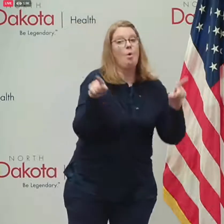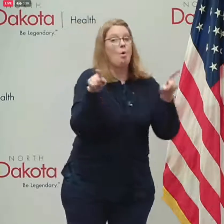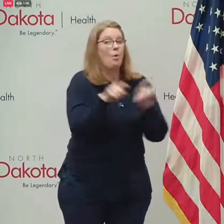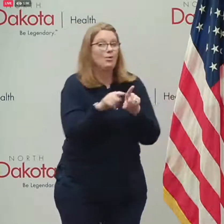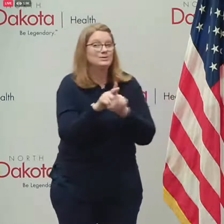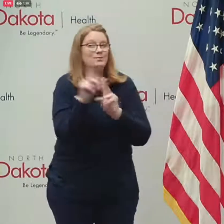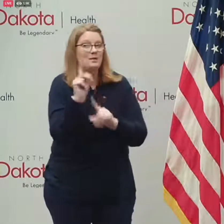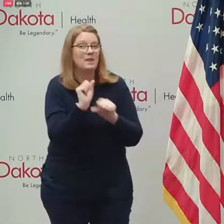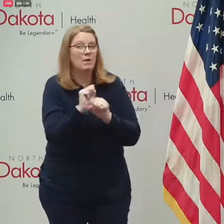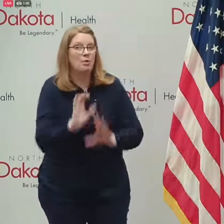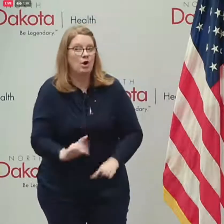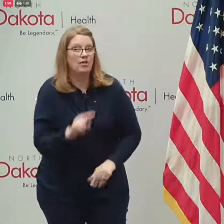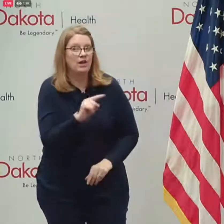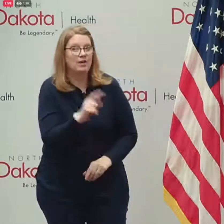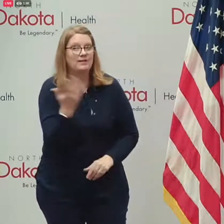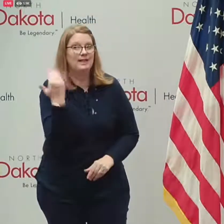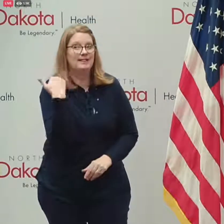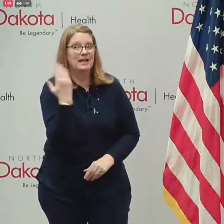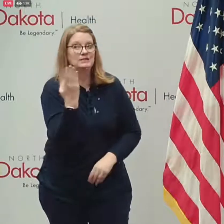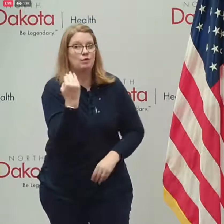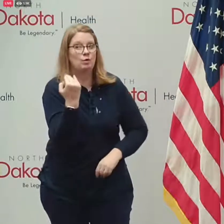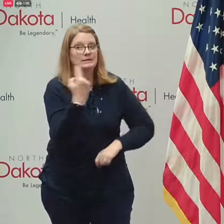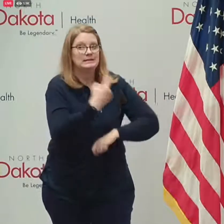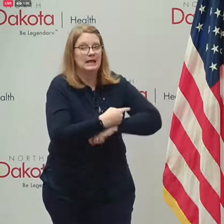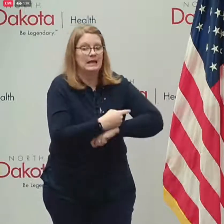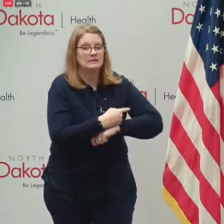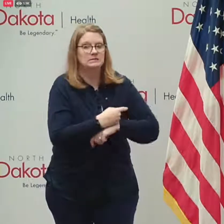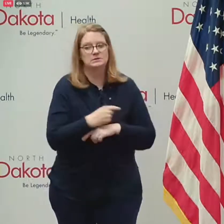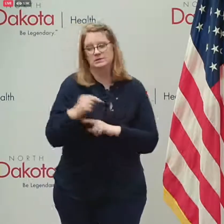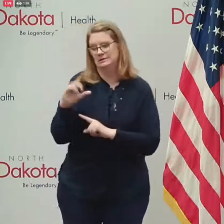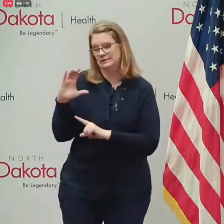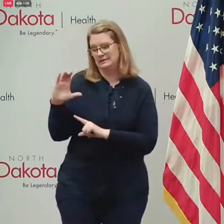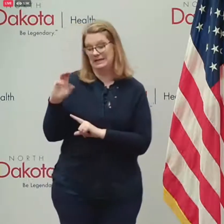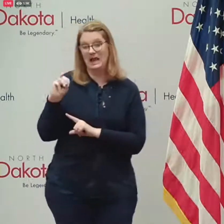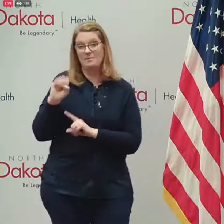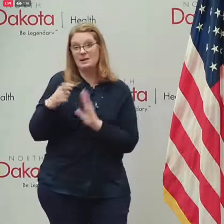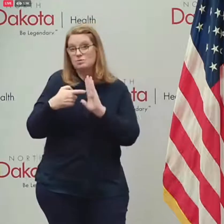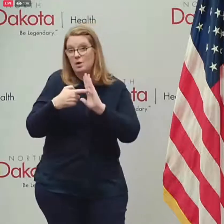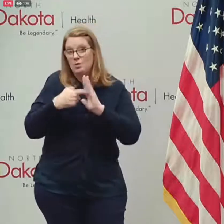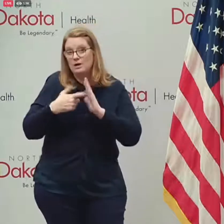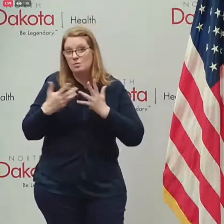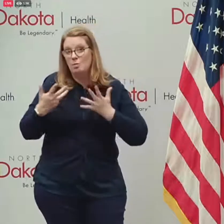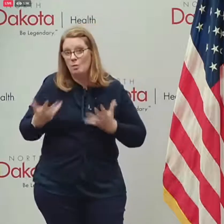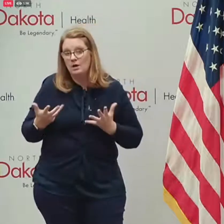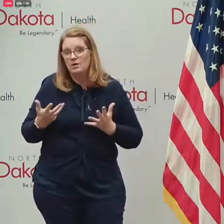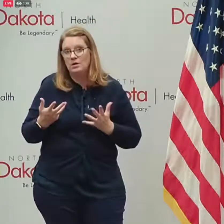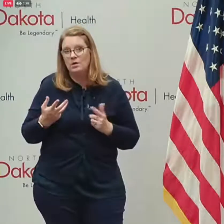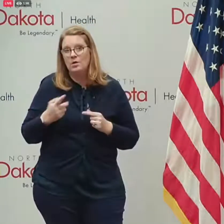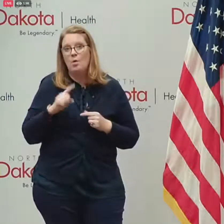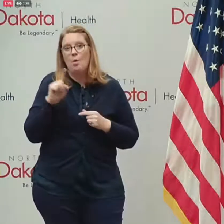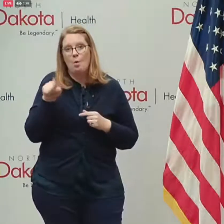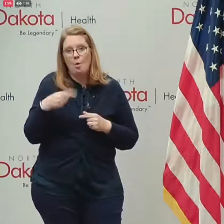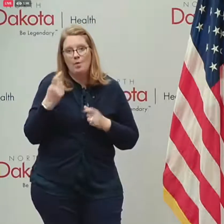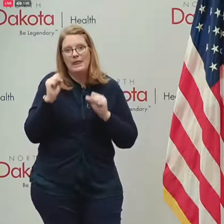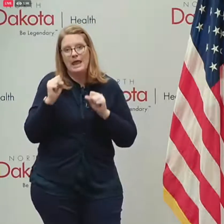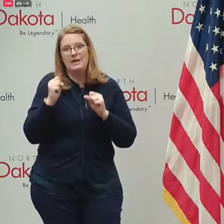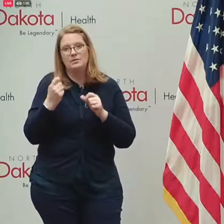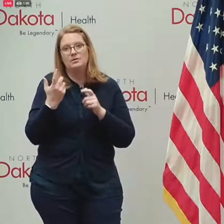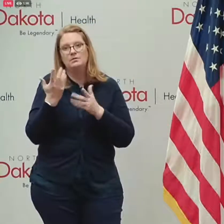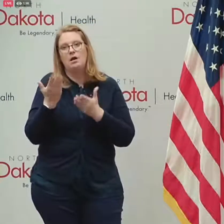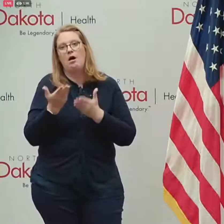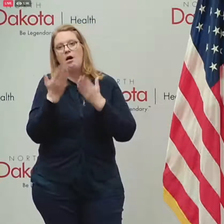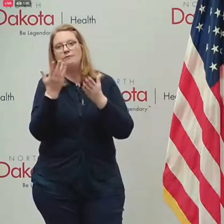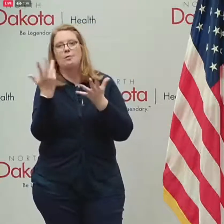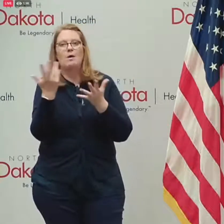workers in the last 14 days, CMS requires that they are only able to offer outdoor